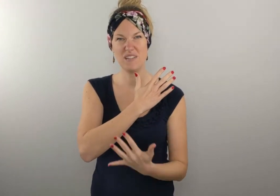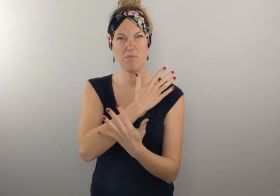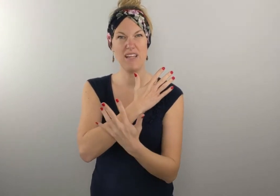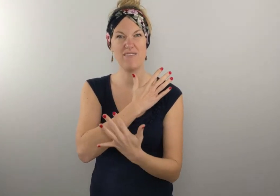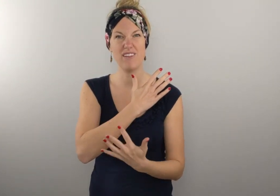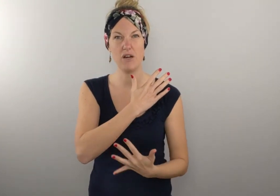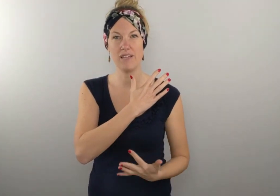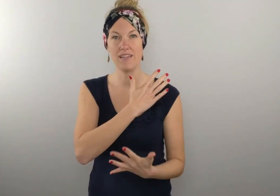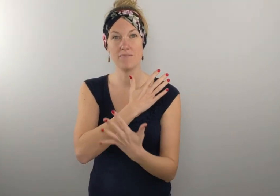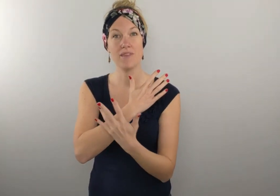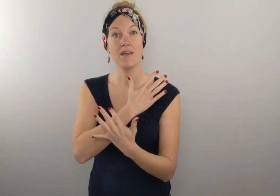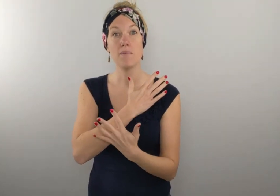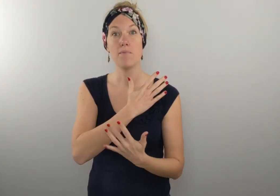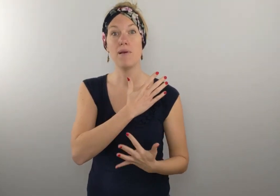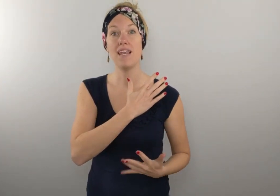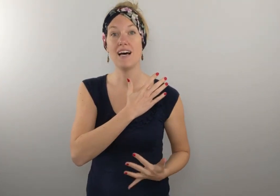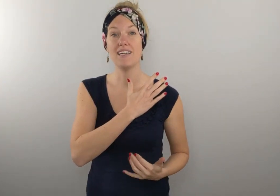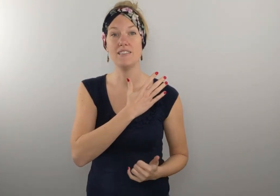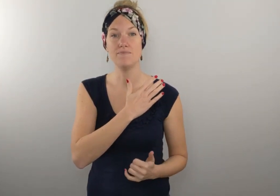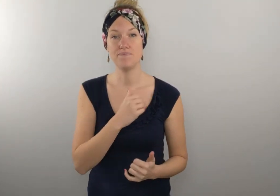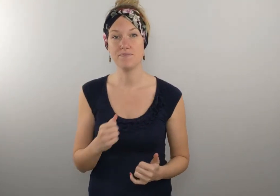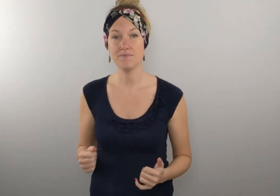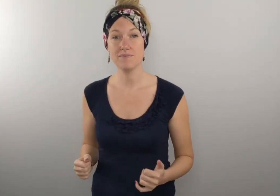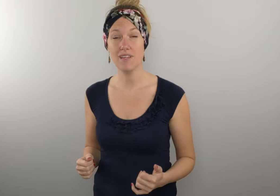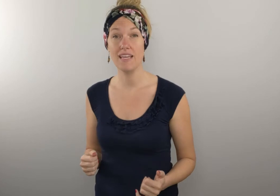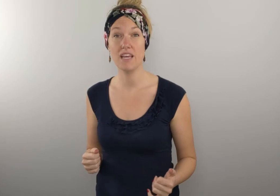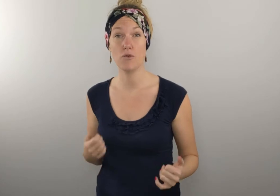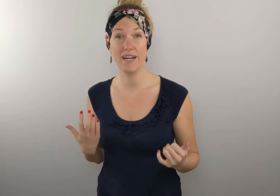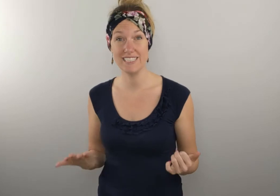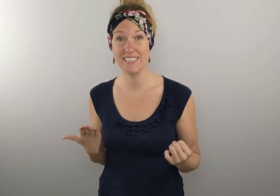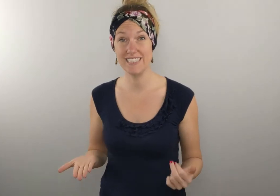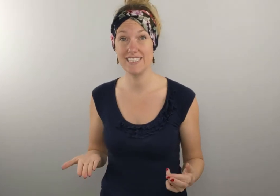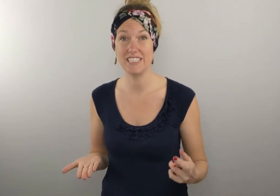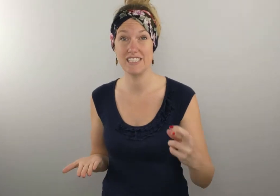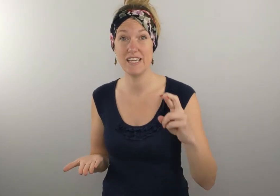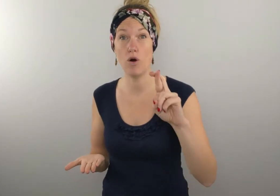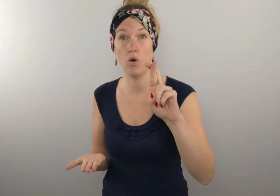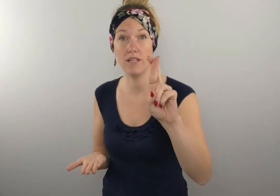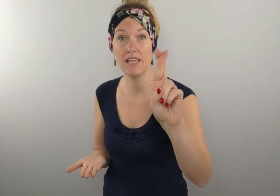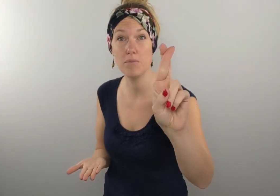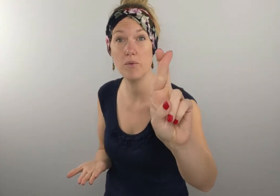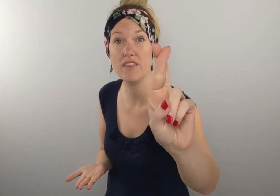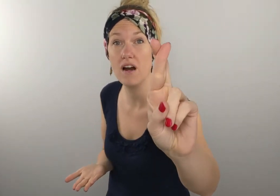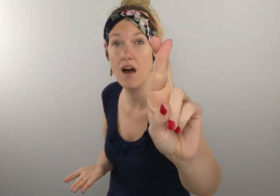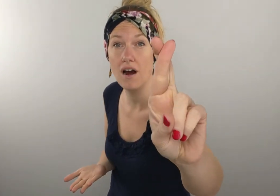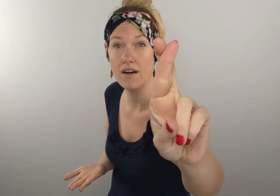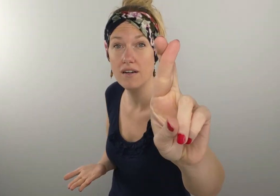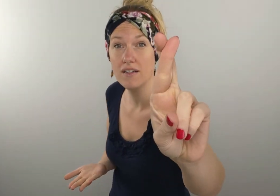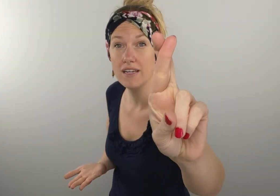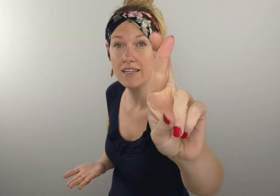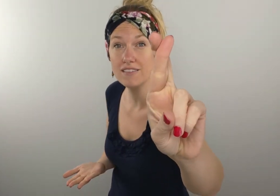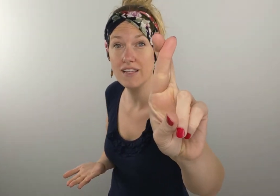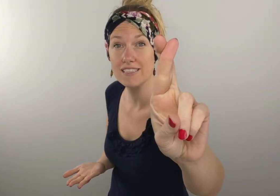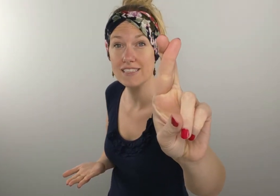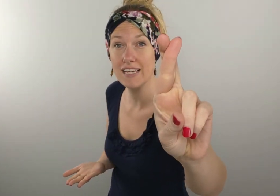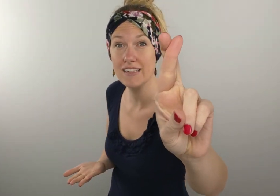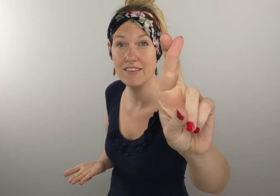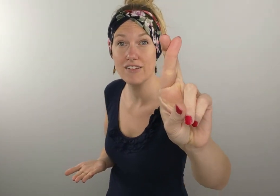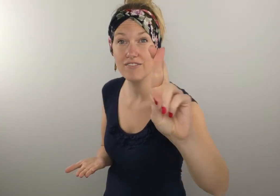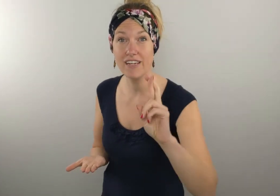blood flowing. Blood. And then righteousness is just like holy, but with an R, okay? So that's second and third finger,